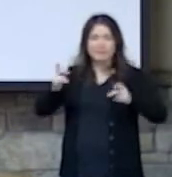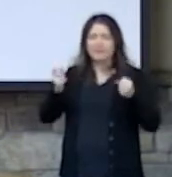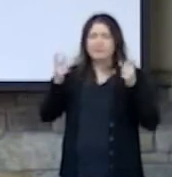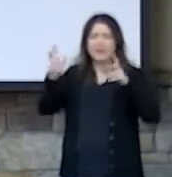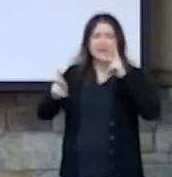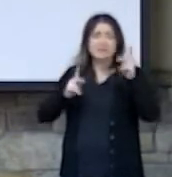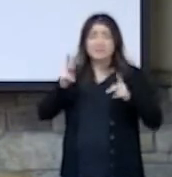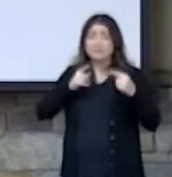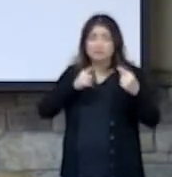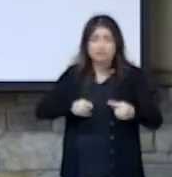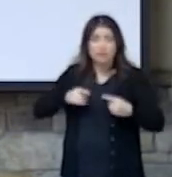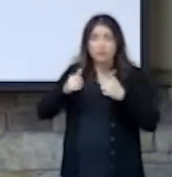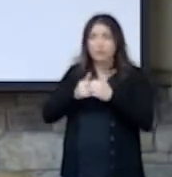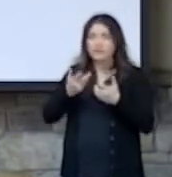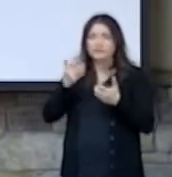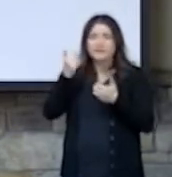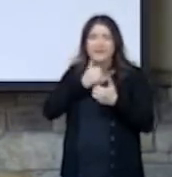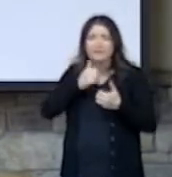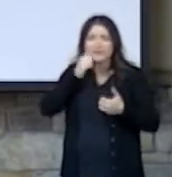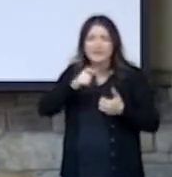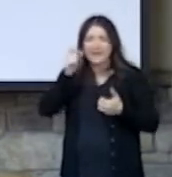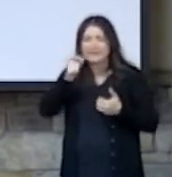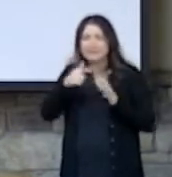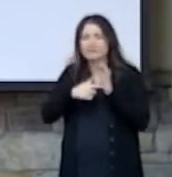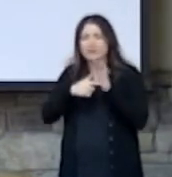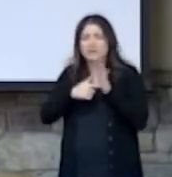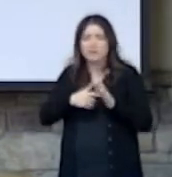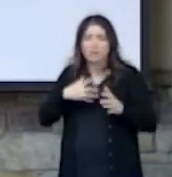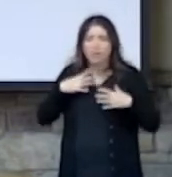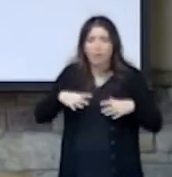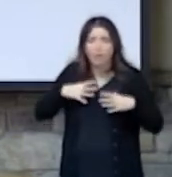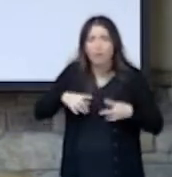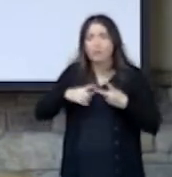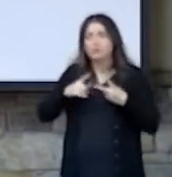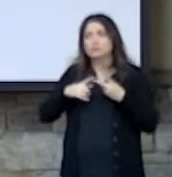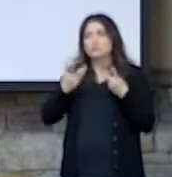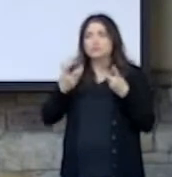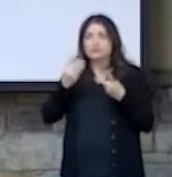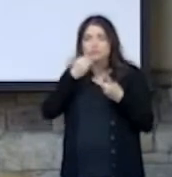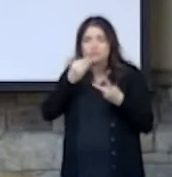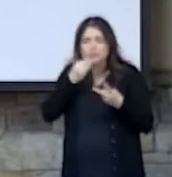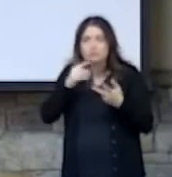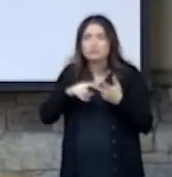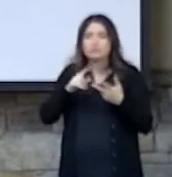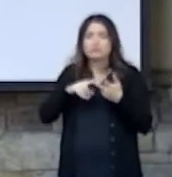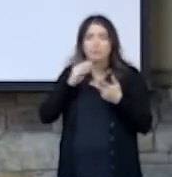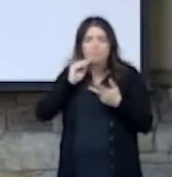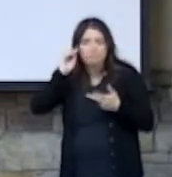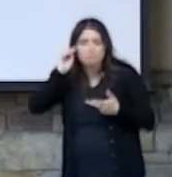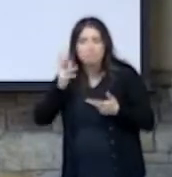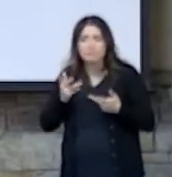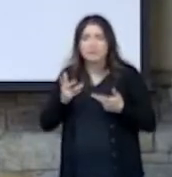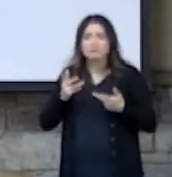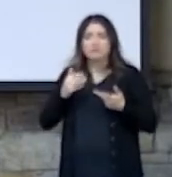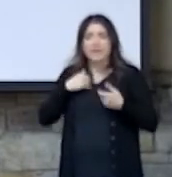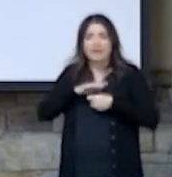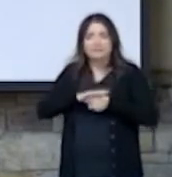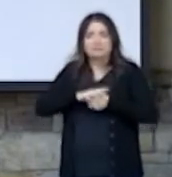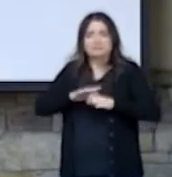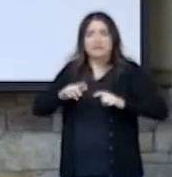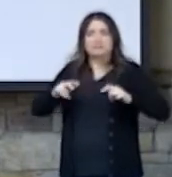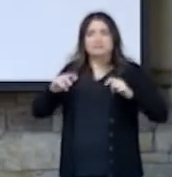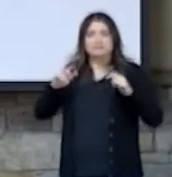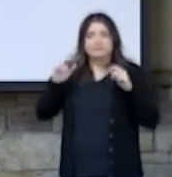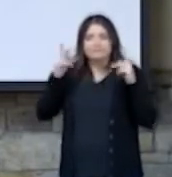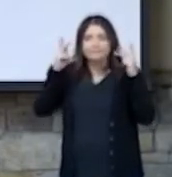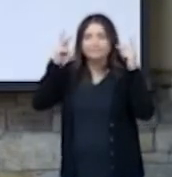necessities of day-to-day life, with food and clothing and shelter. So you see, they had anxiety about these things.